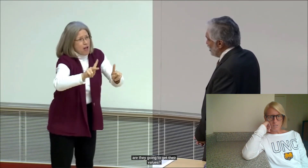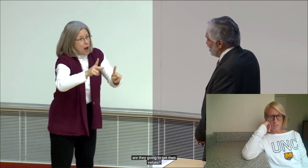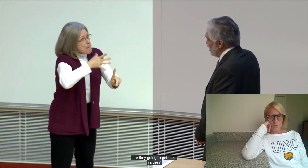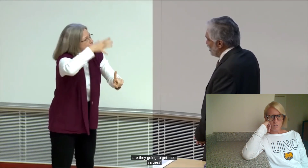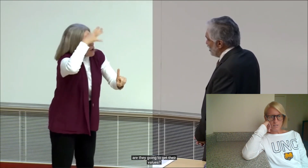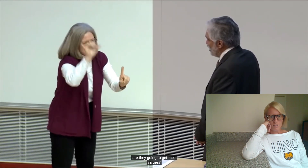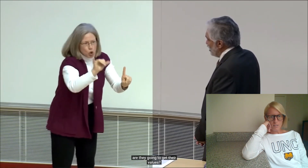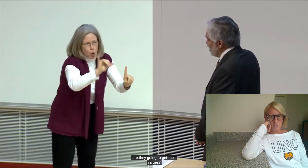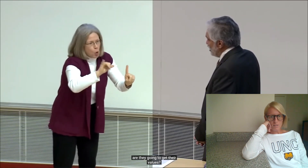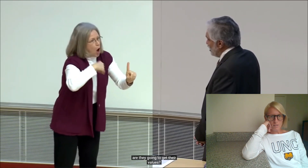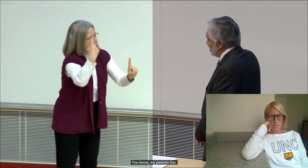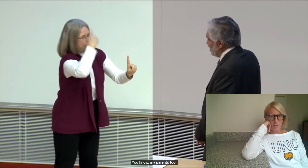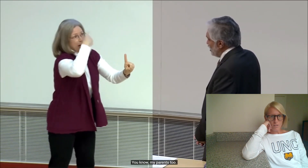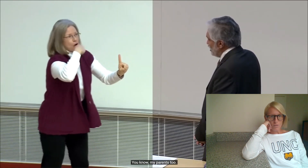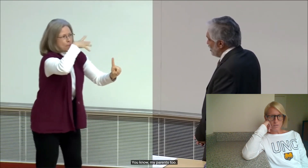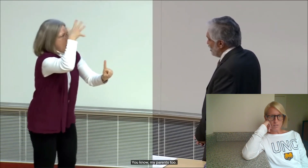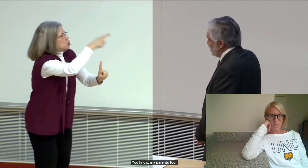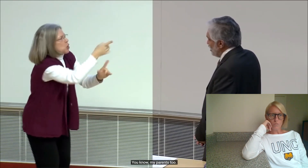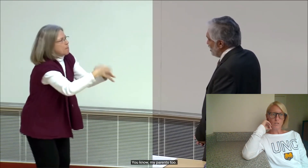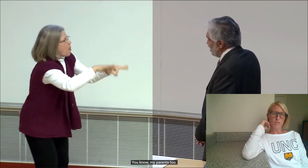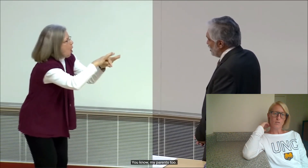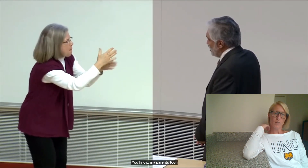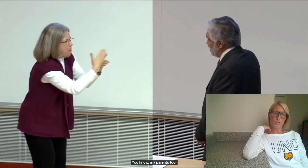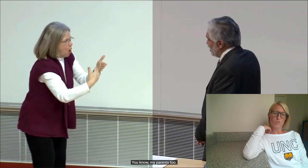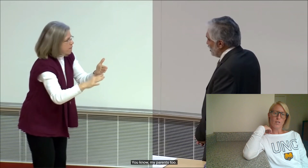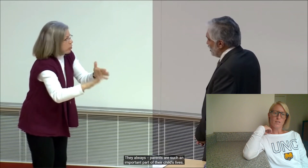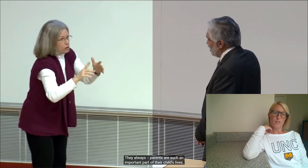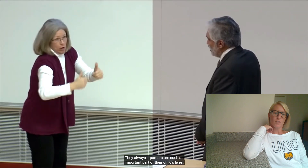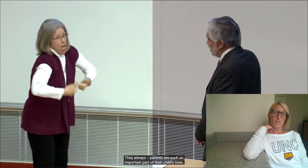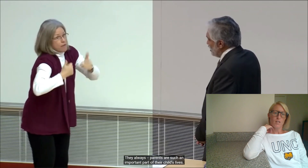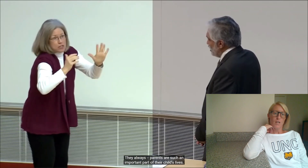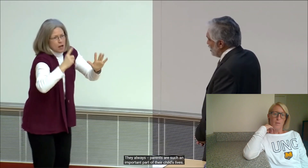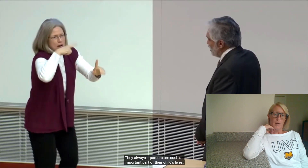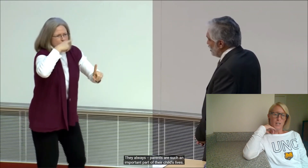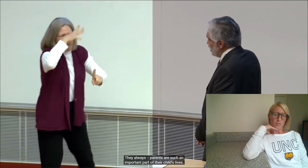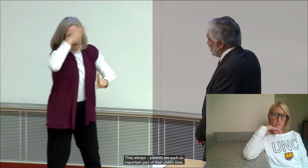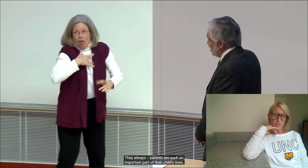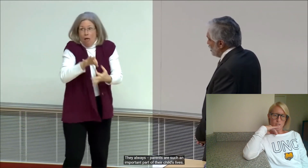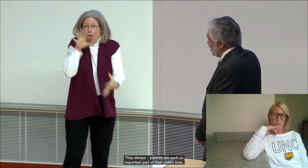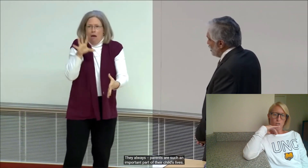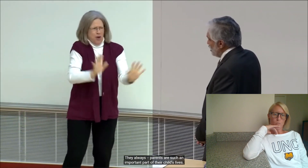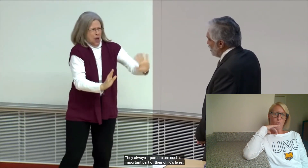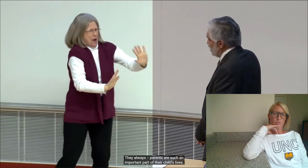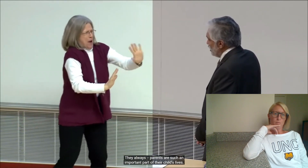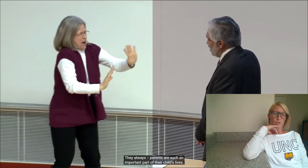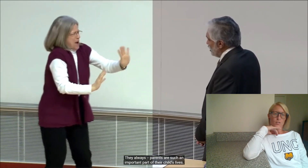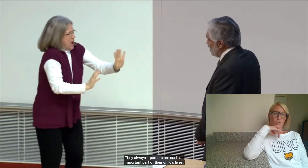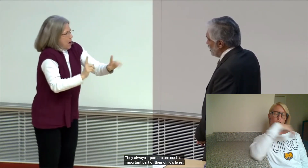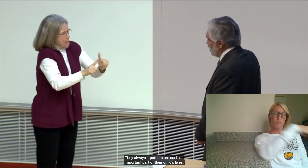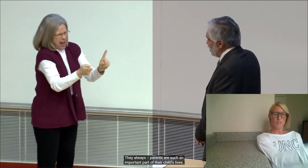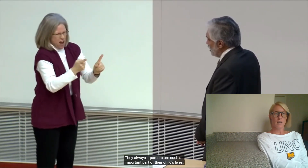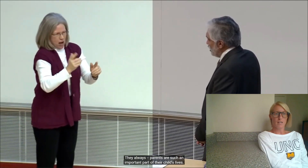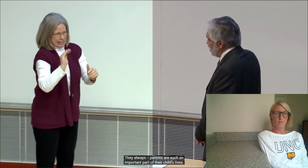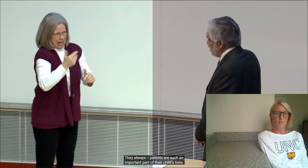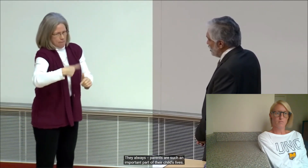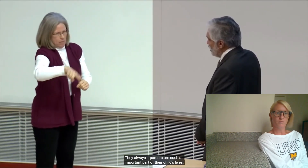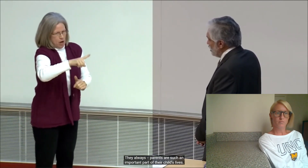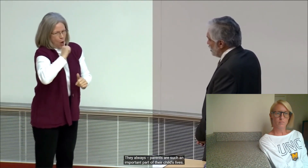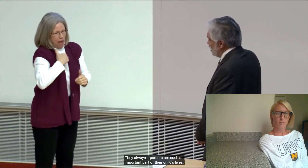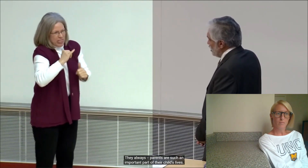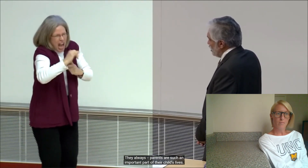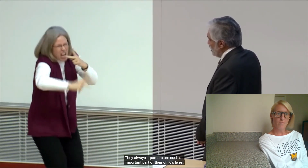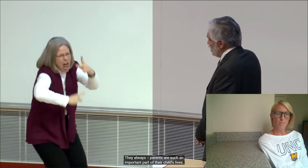going to get their values? My parents too, they always, parents are such an important part of their